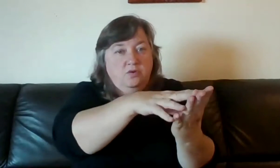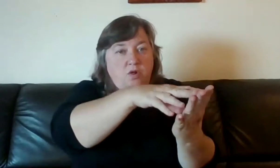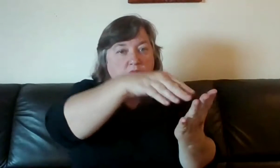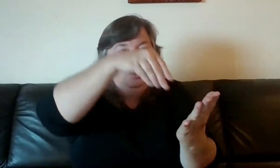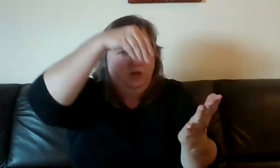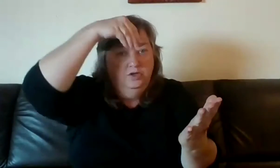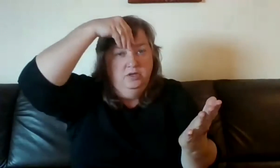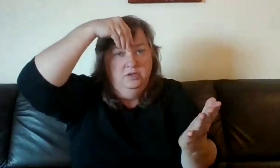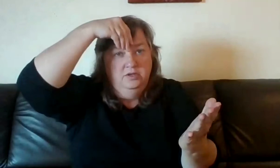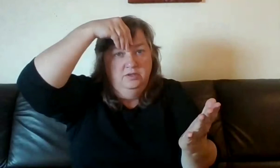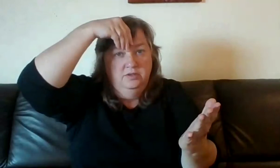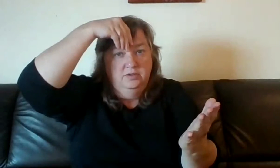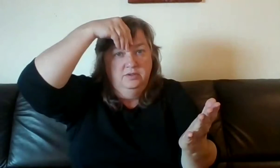So learn,